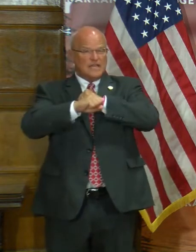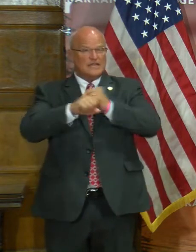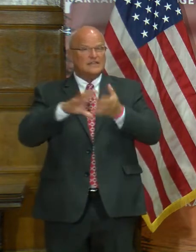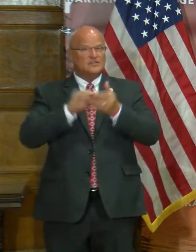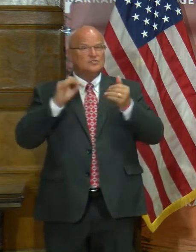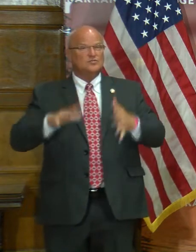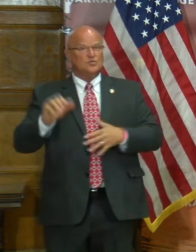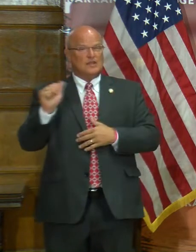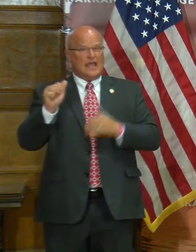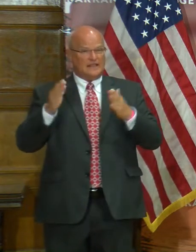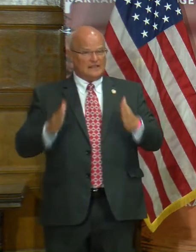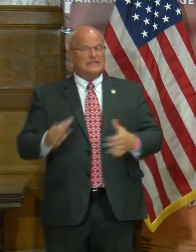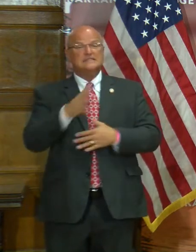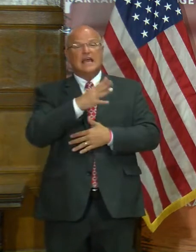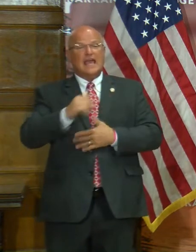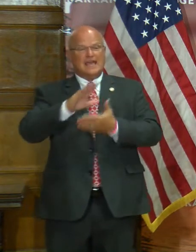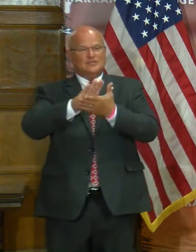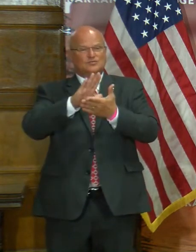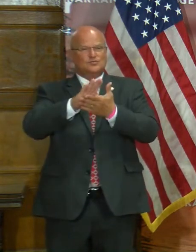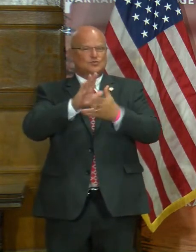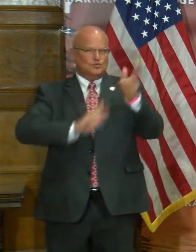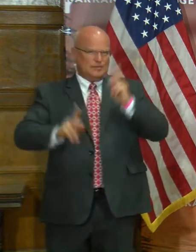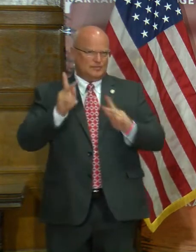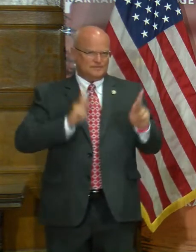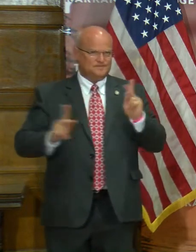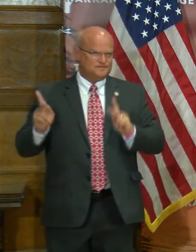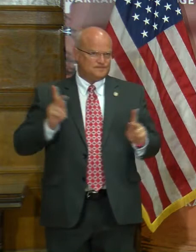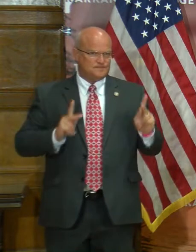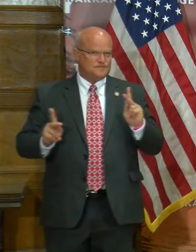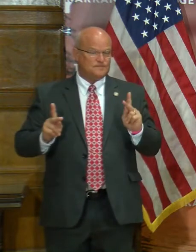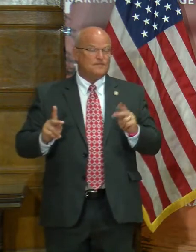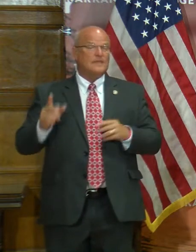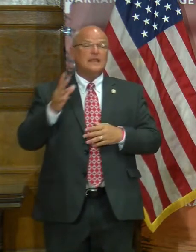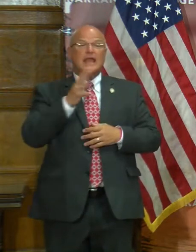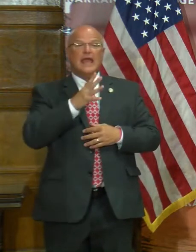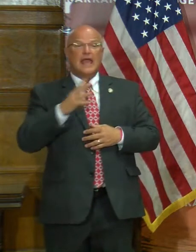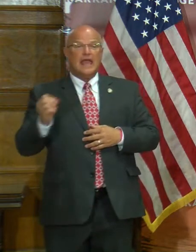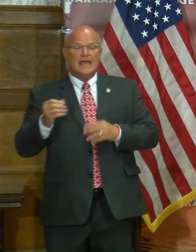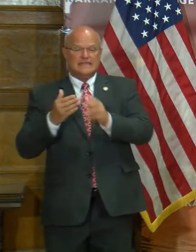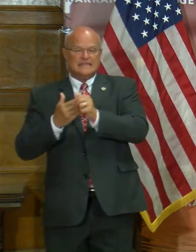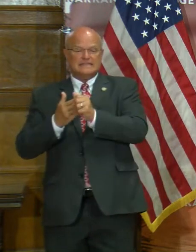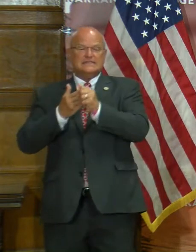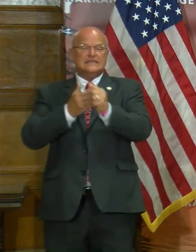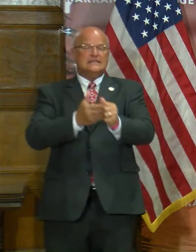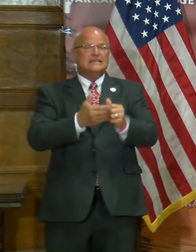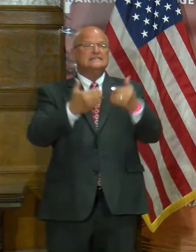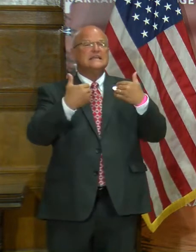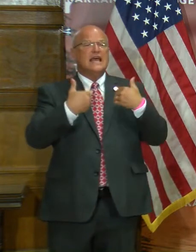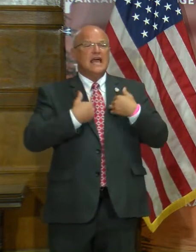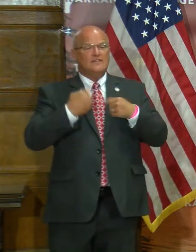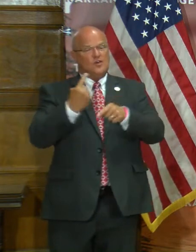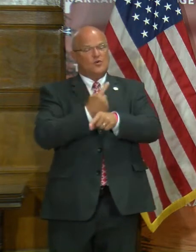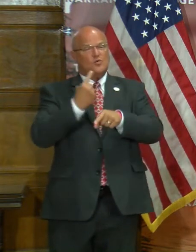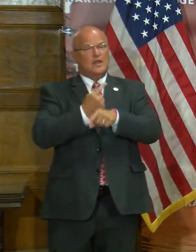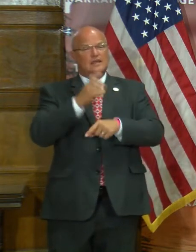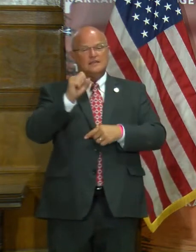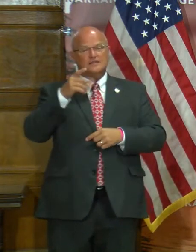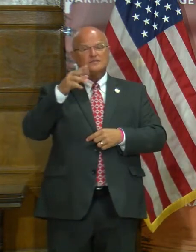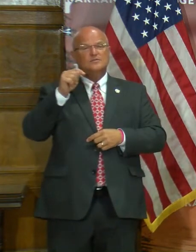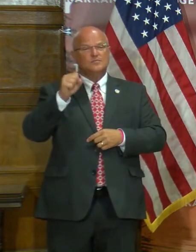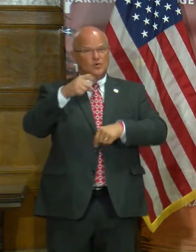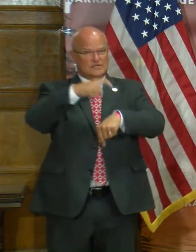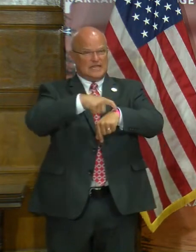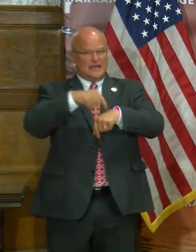student athletes and school personnel, and to lead us to be able to have a regular sports